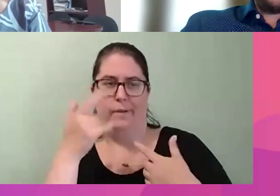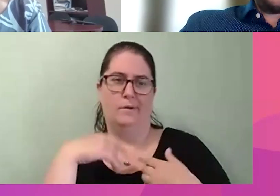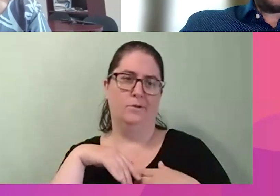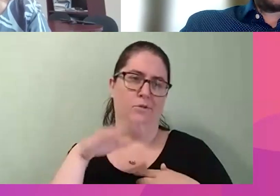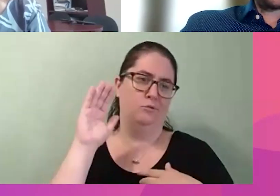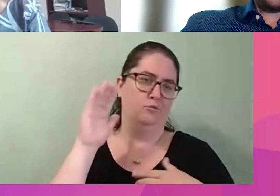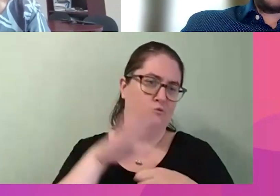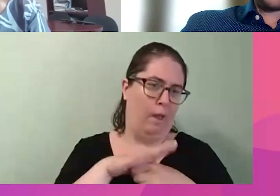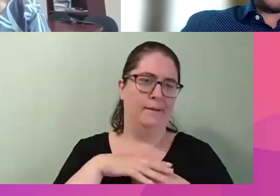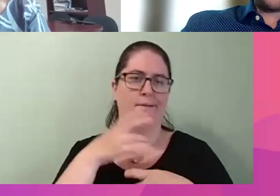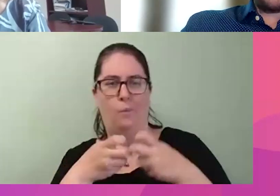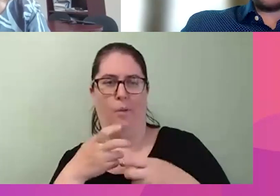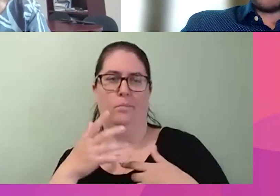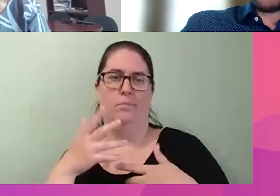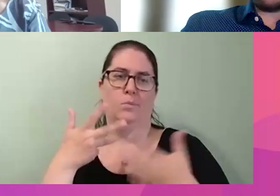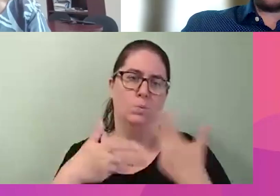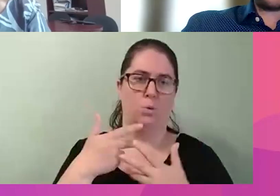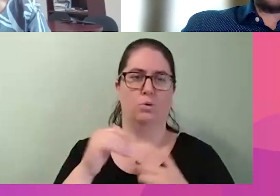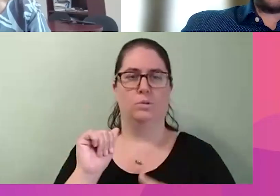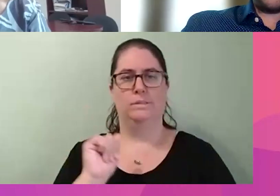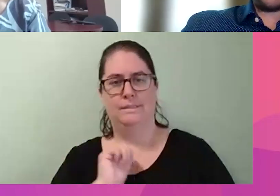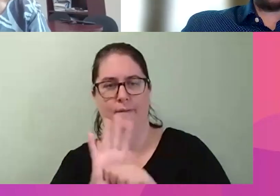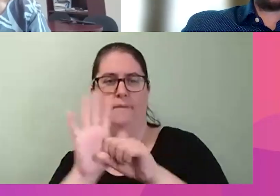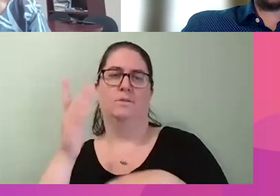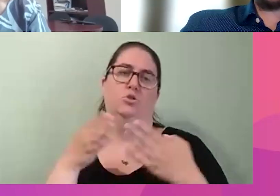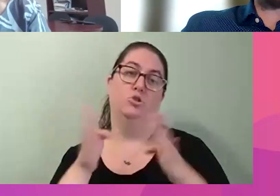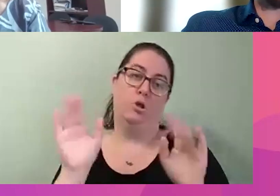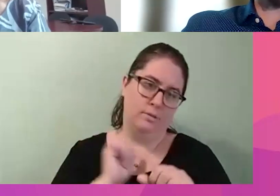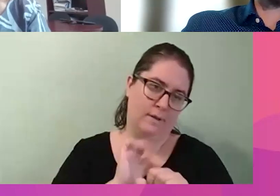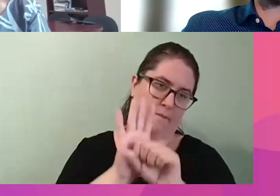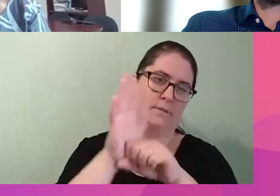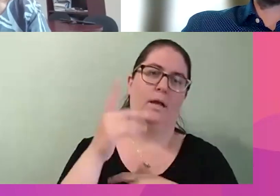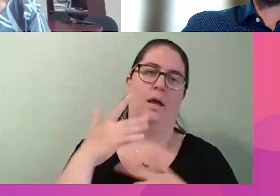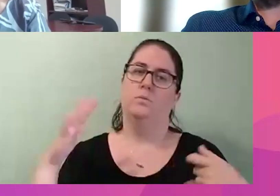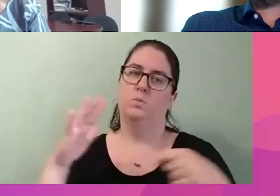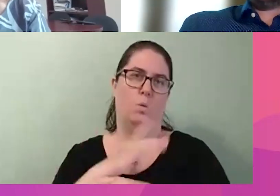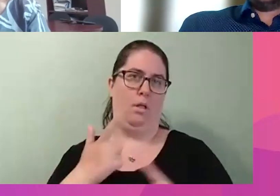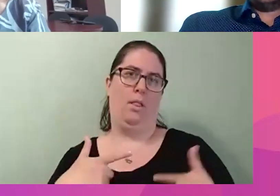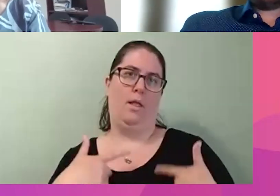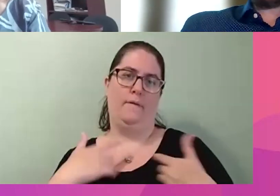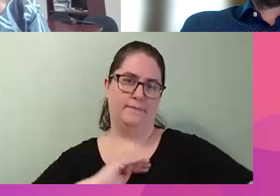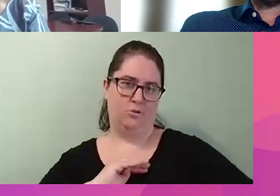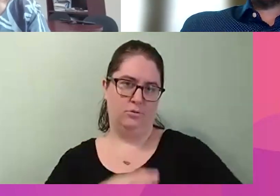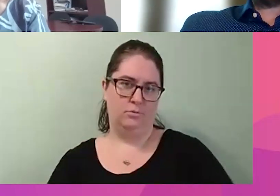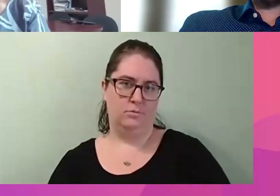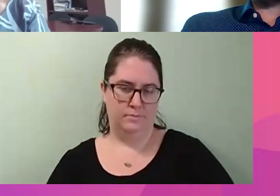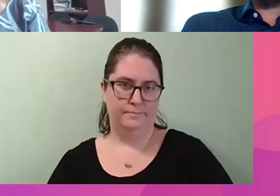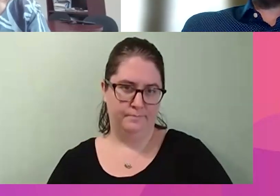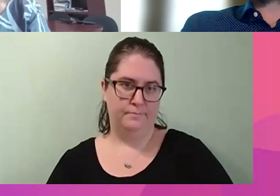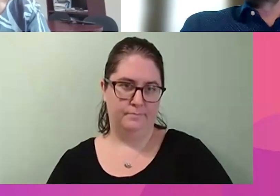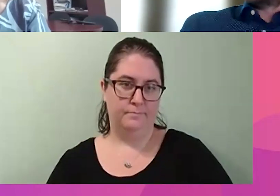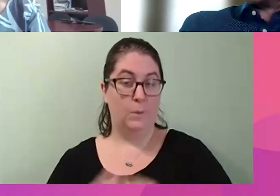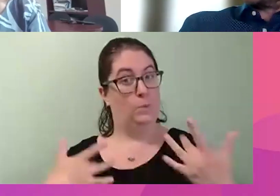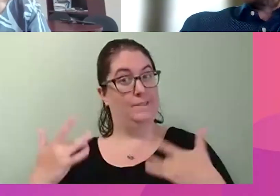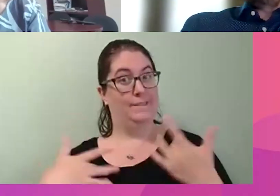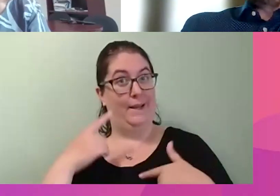concern, social interaction, self-efficacy, general self-efficacy, and total life satisfaction. So we're really excited